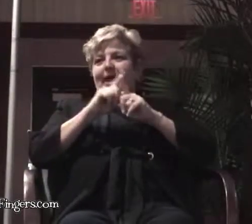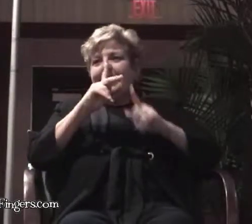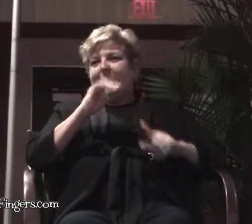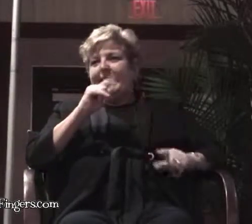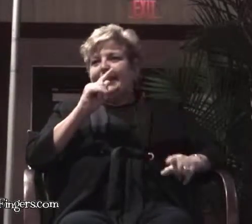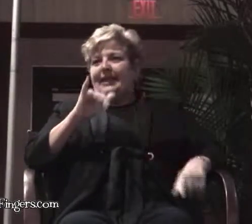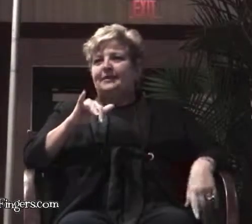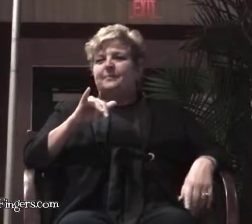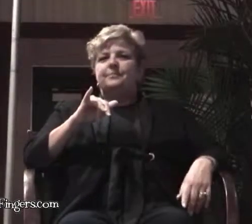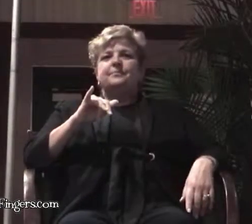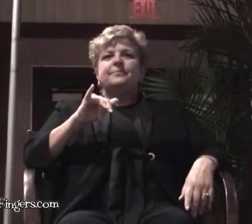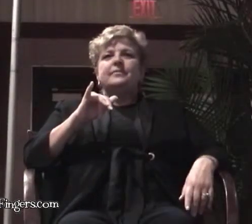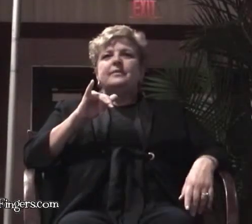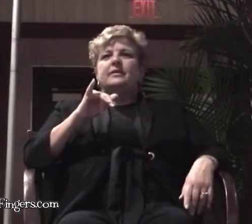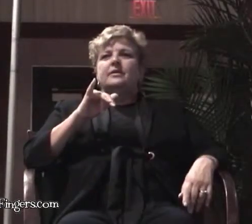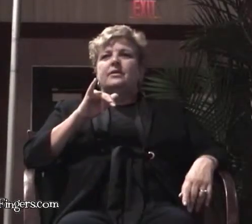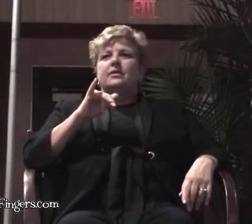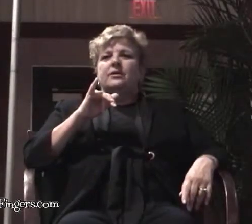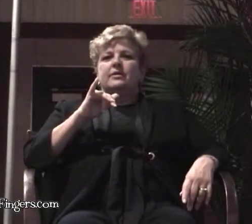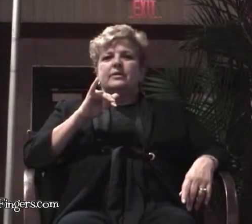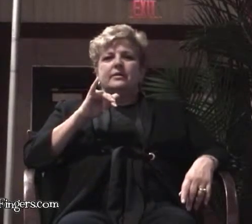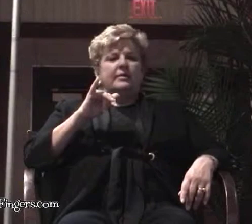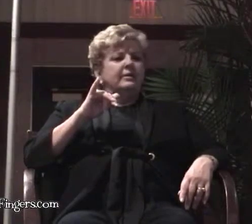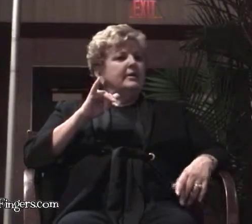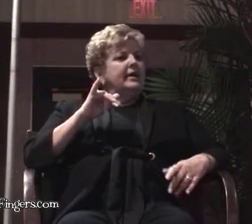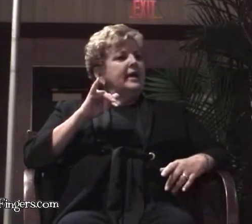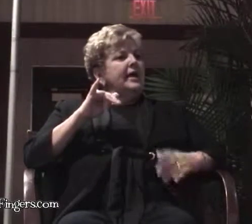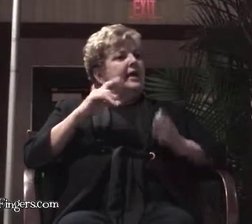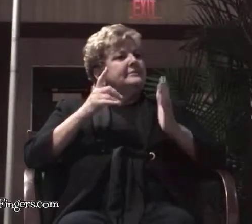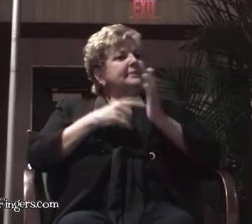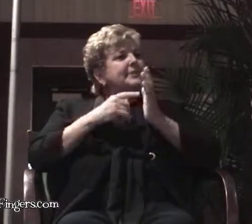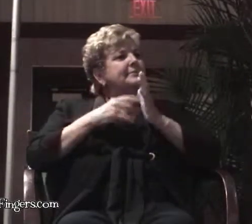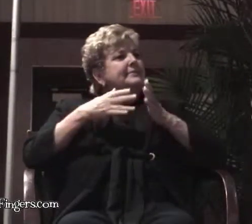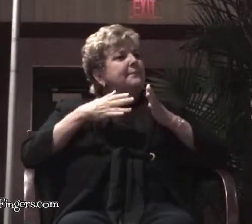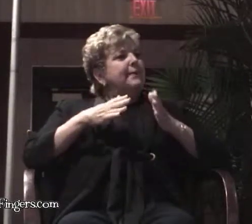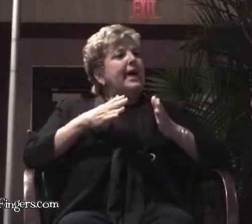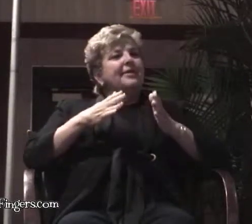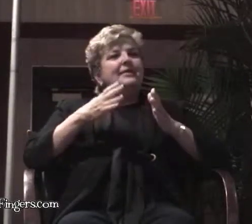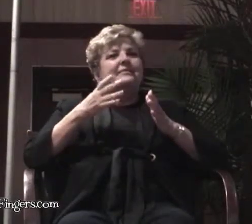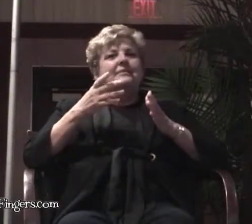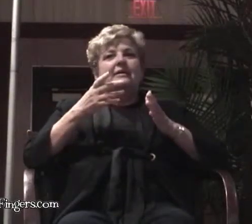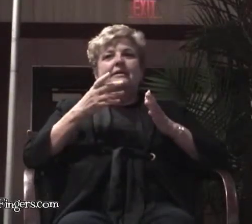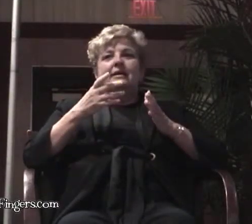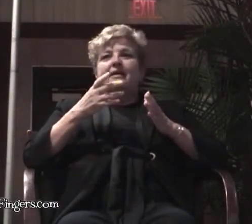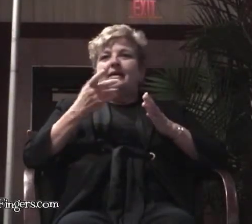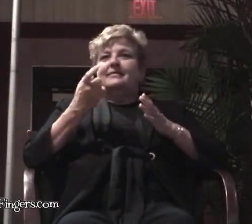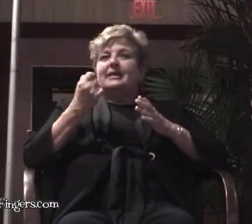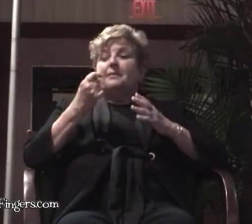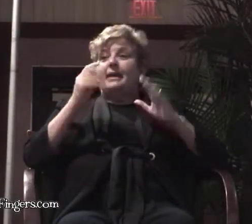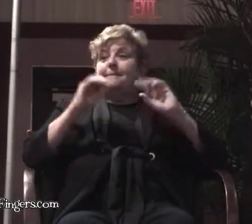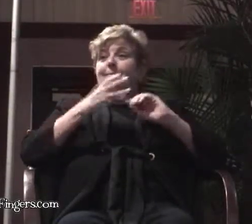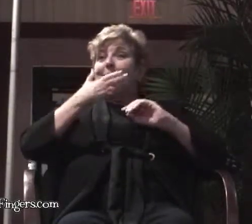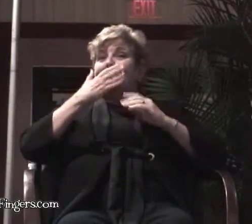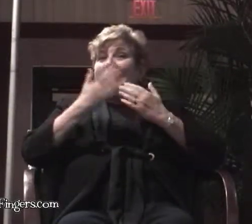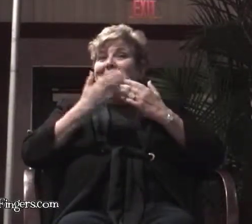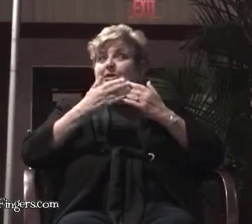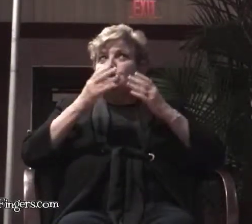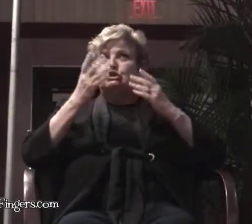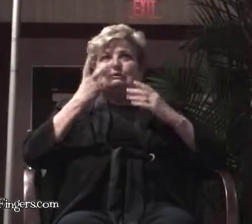Their days, the path is a little darker than it is right now, so we're all very blessed. And John, our new fellow, I wish you the happiness that